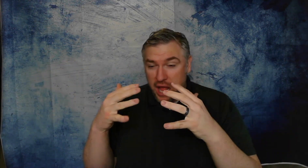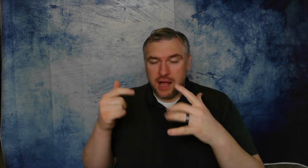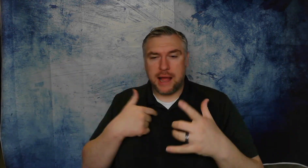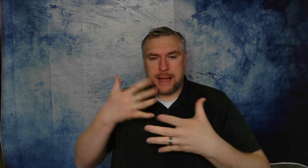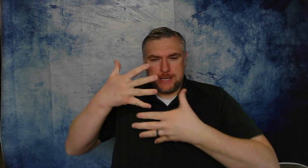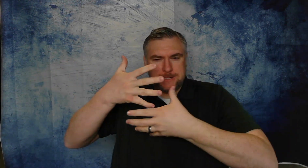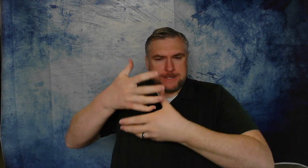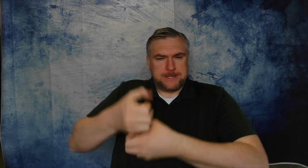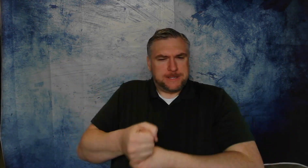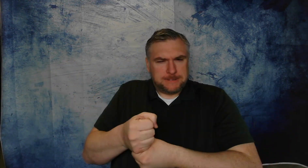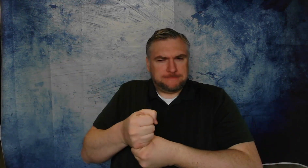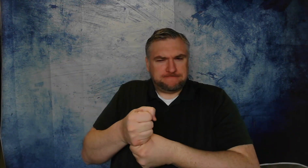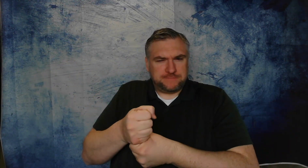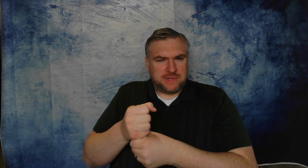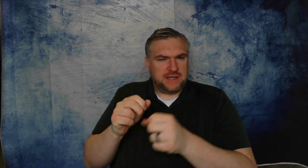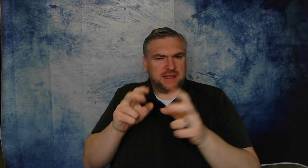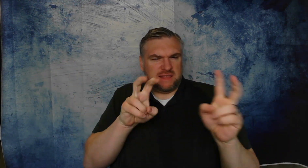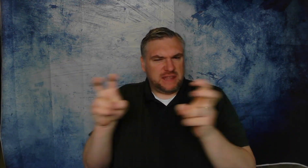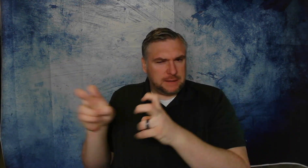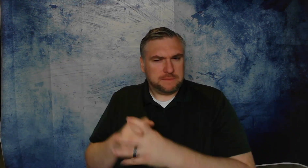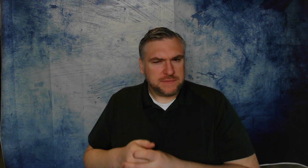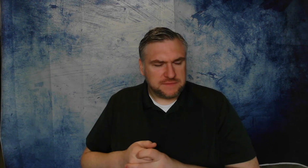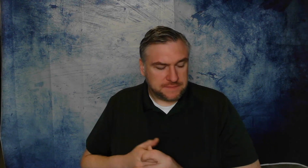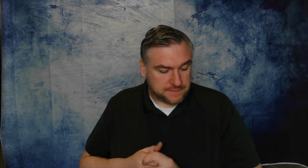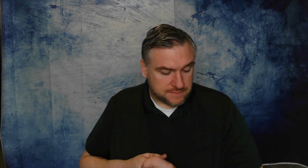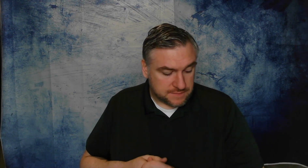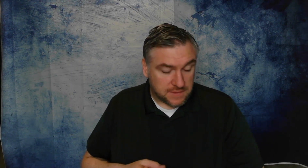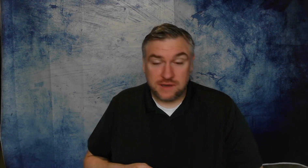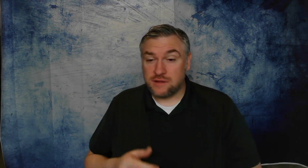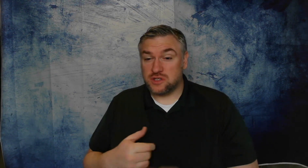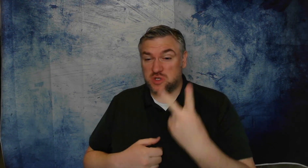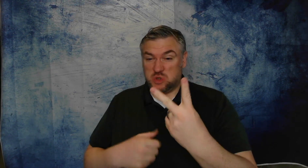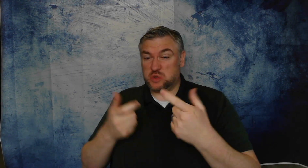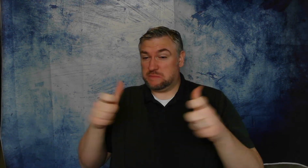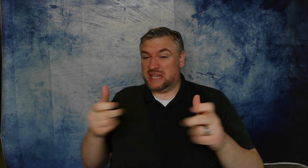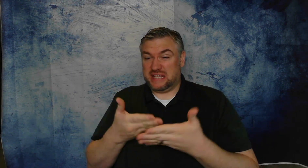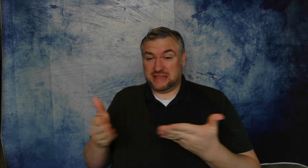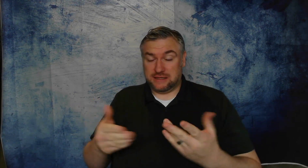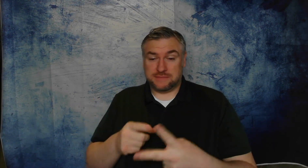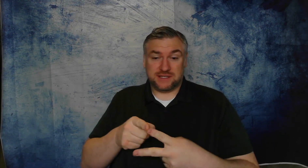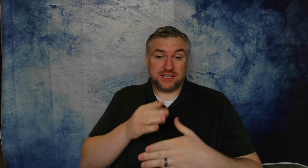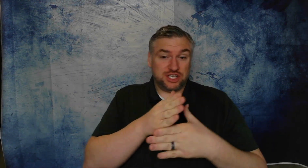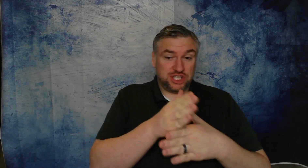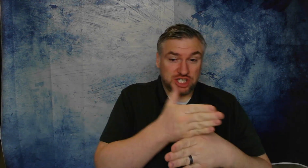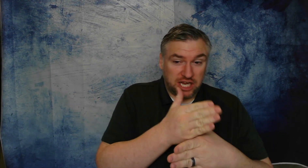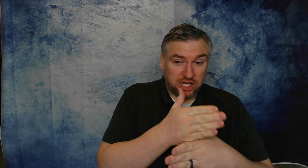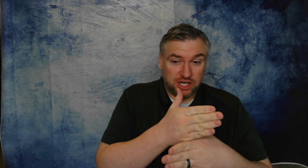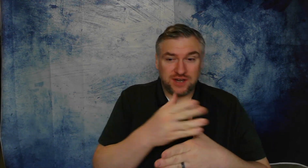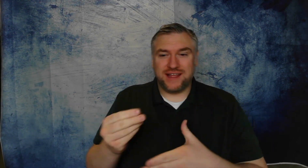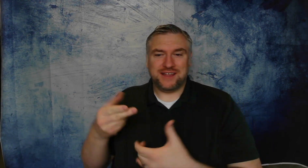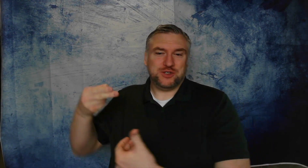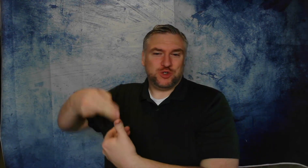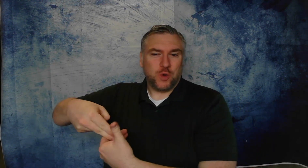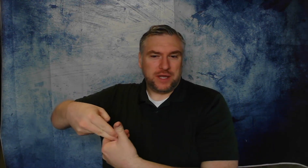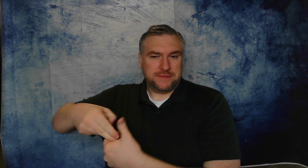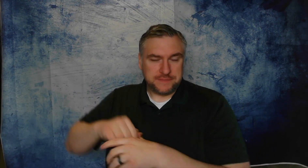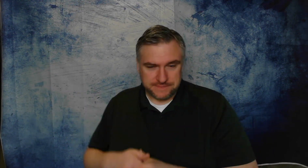So I gathered their ideas and I've kind of summarized it down to some themes. The two big things are sharing and